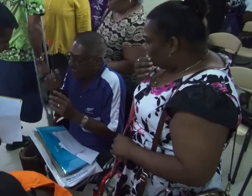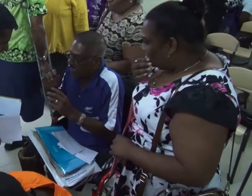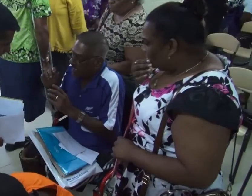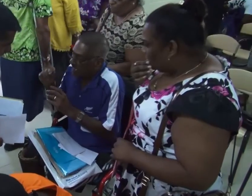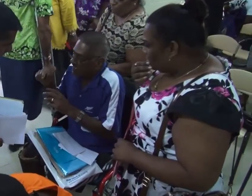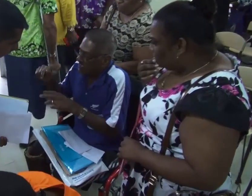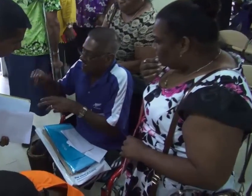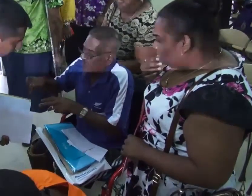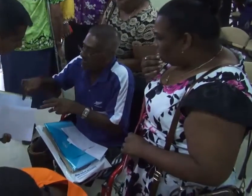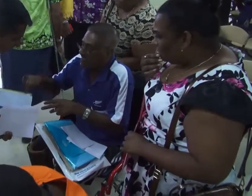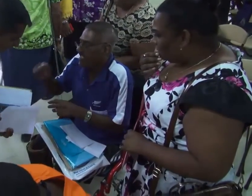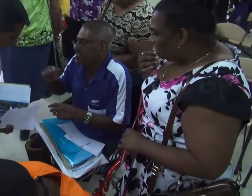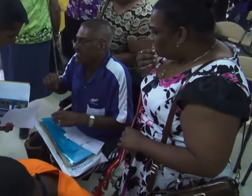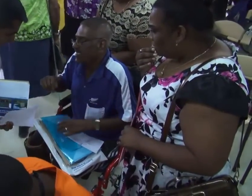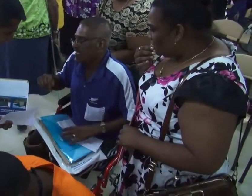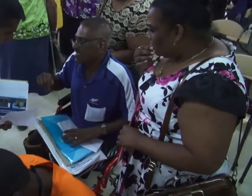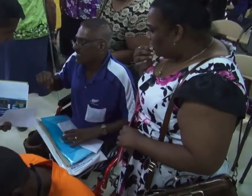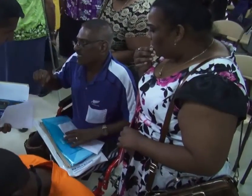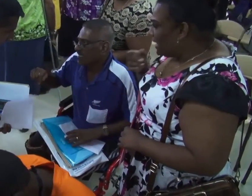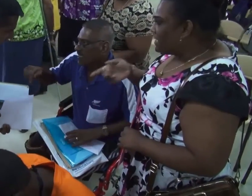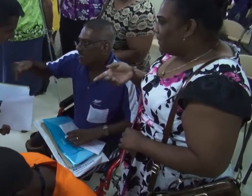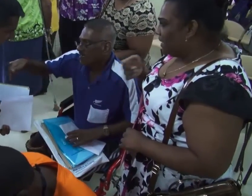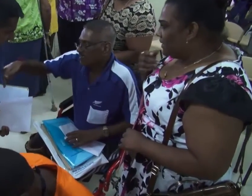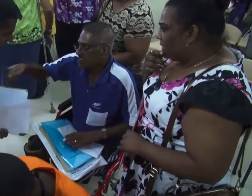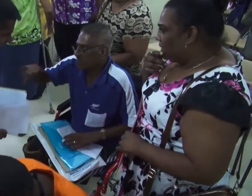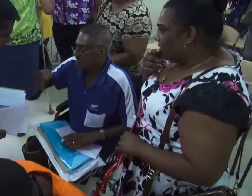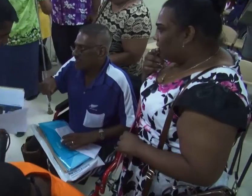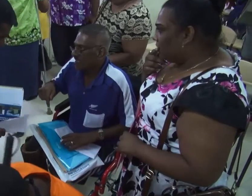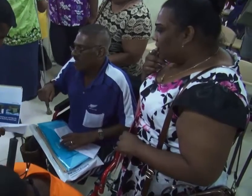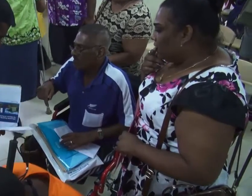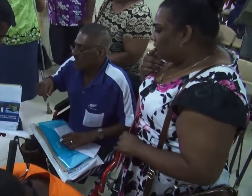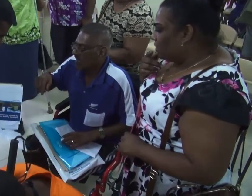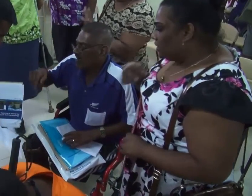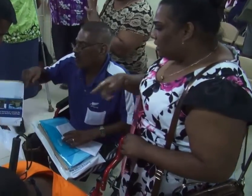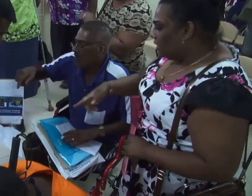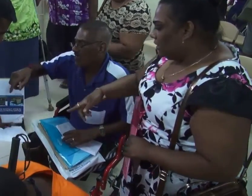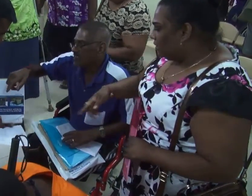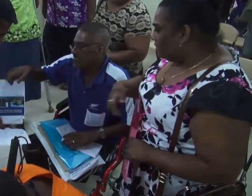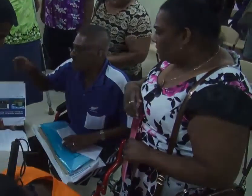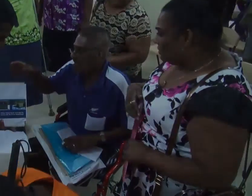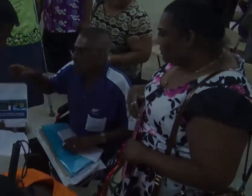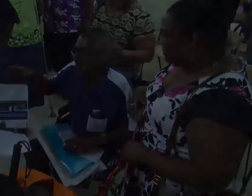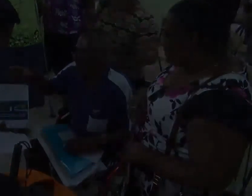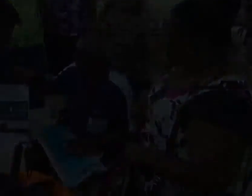Next month.